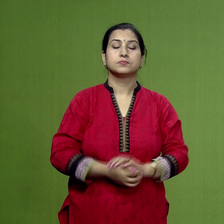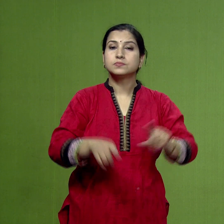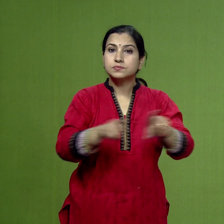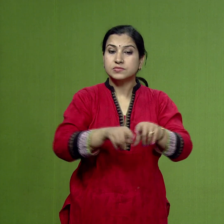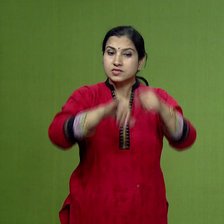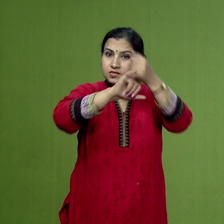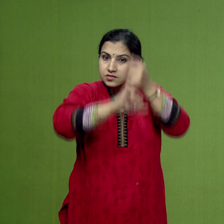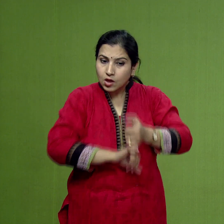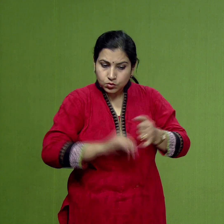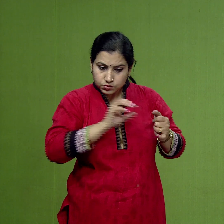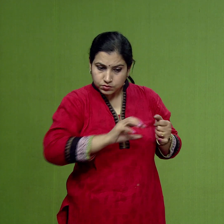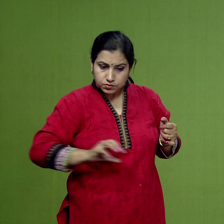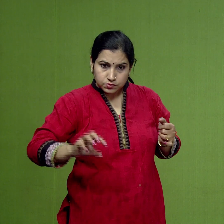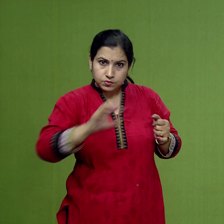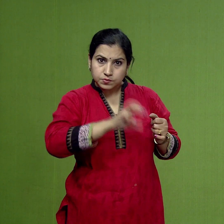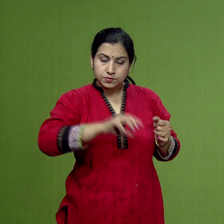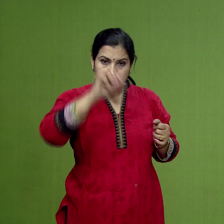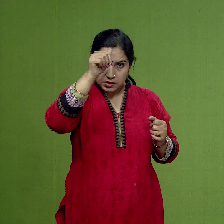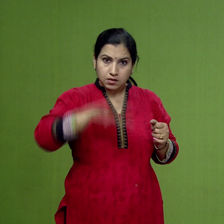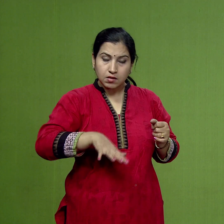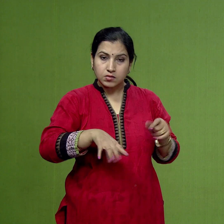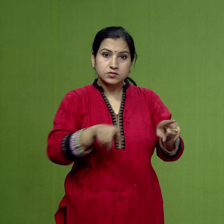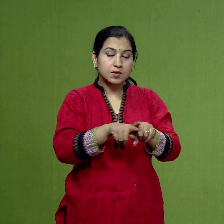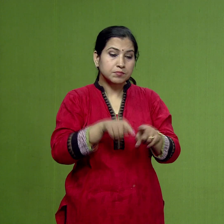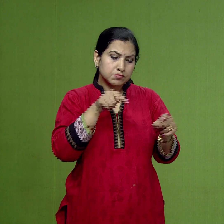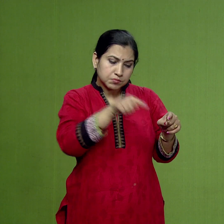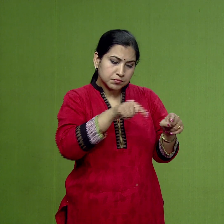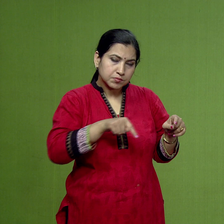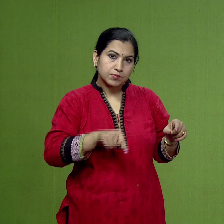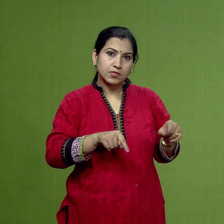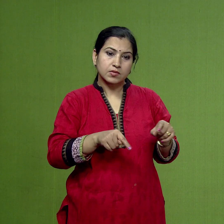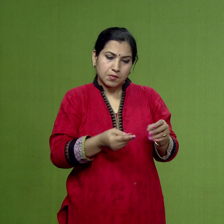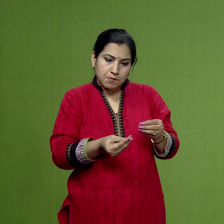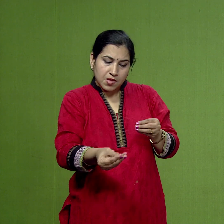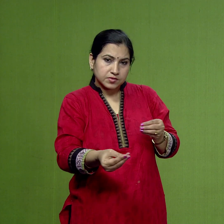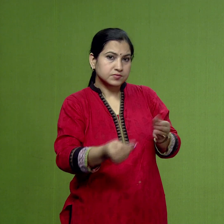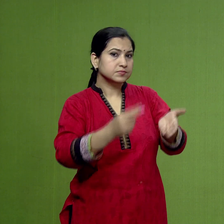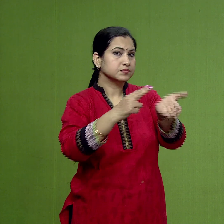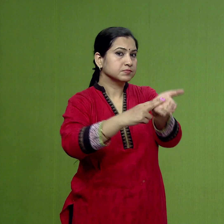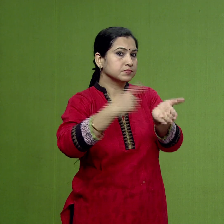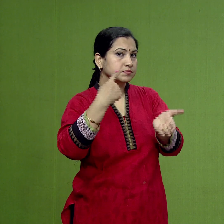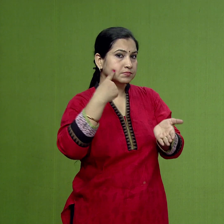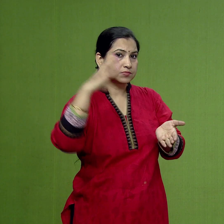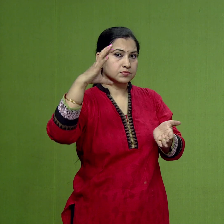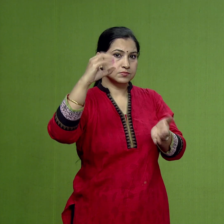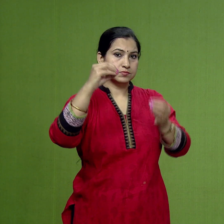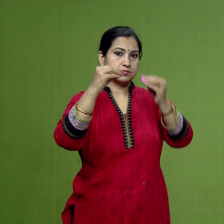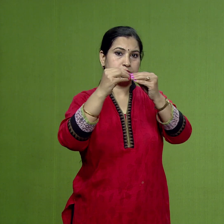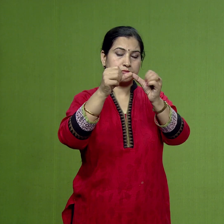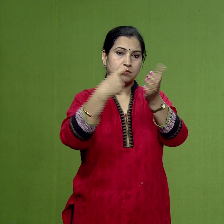The southernmost point of the country is Indira Point of Nicobar Islands, which lies on